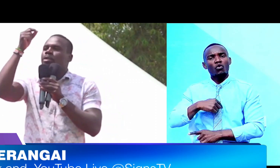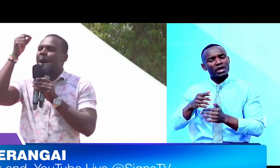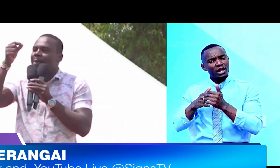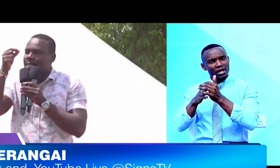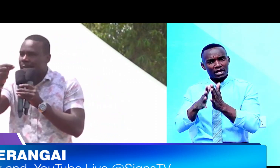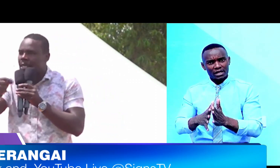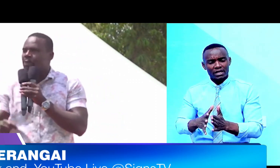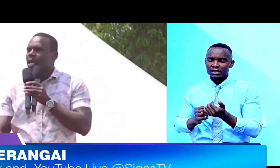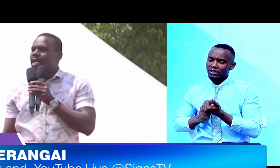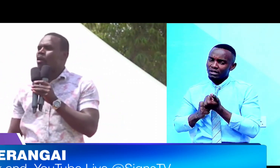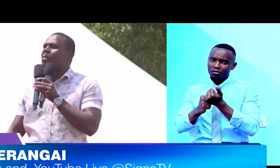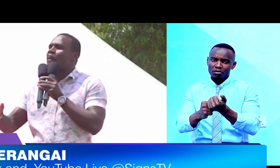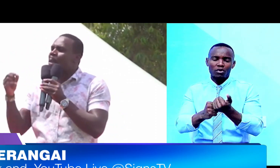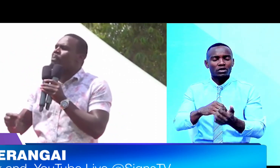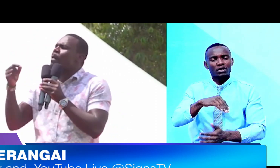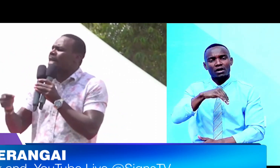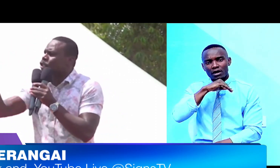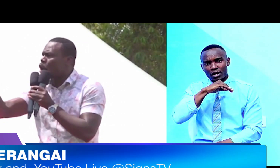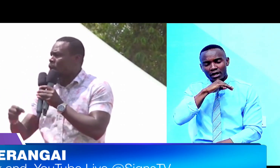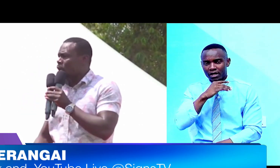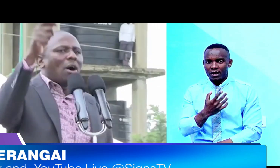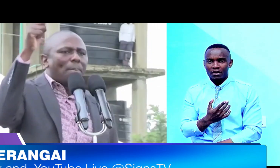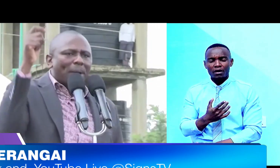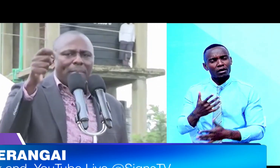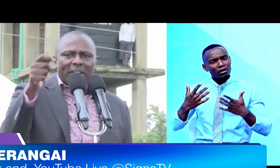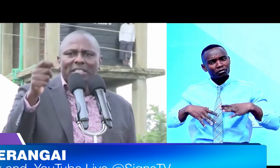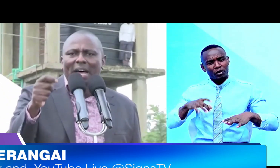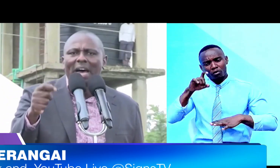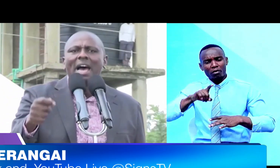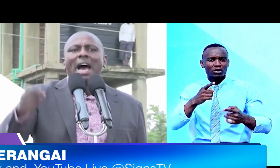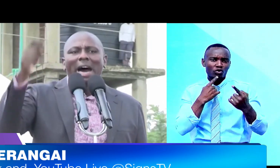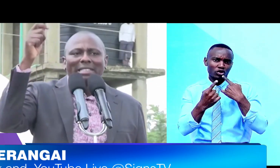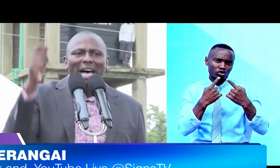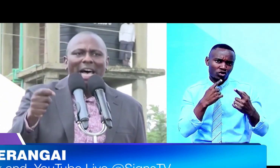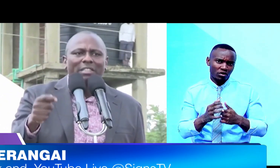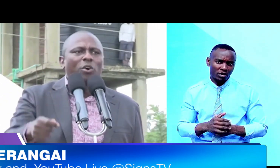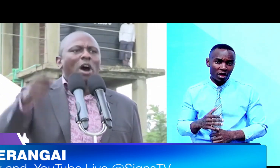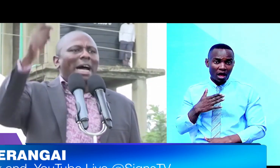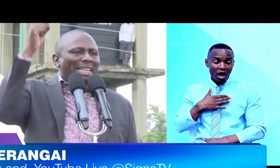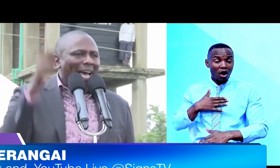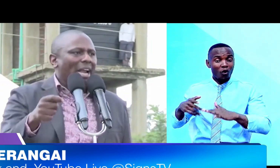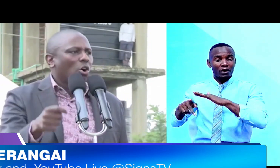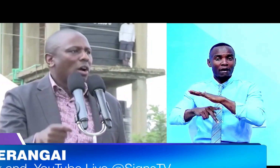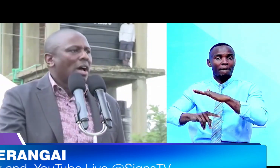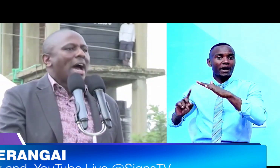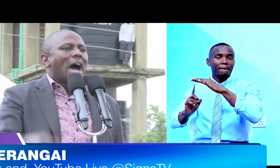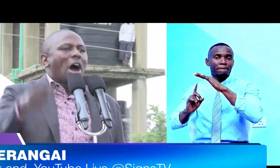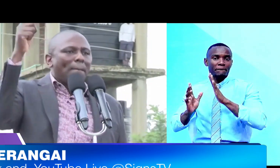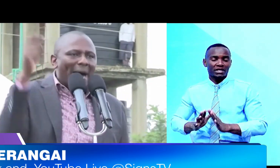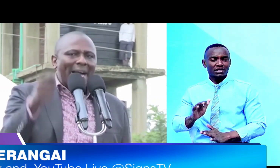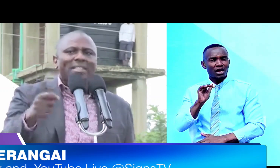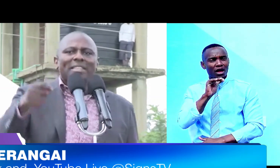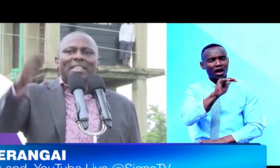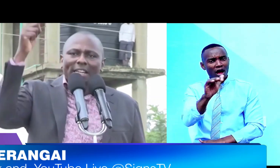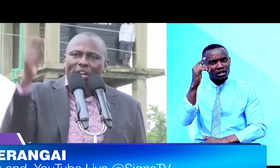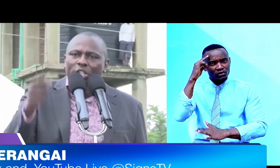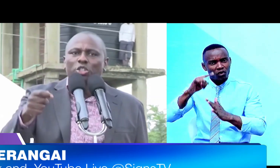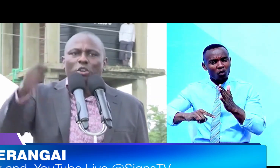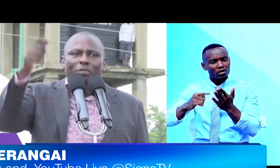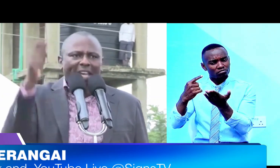Baba said. Ya kwamba people must talk. Our Prime Minister has asked for a dialogue amongst the generations of